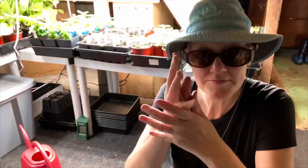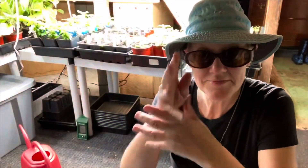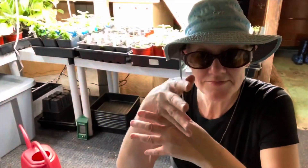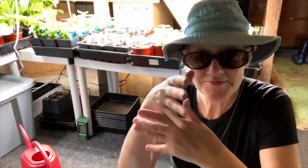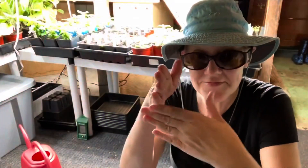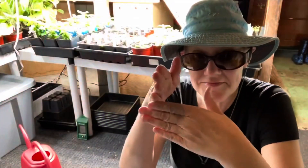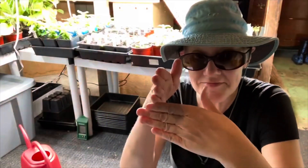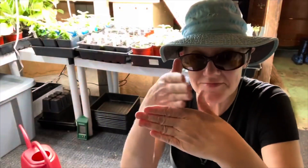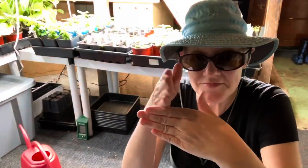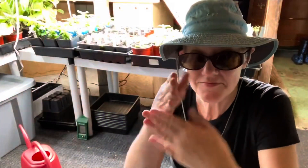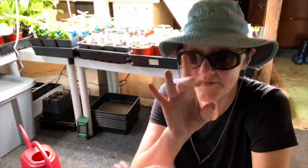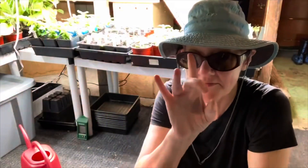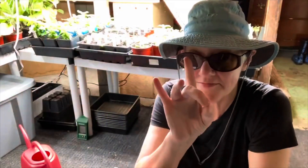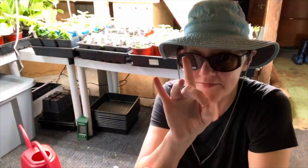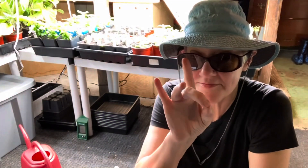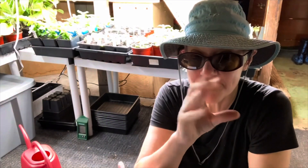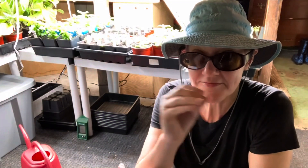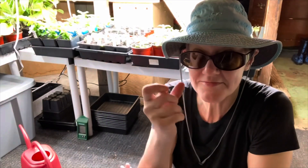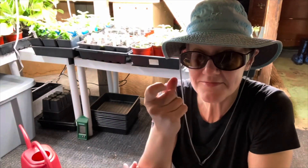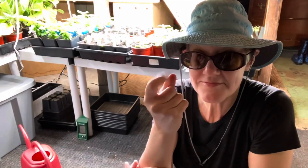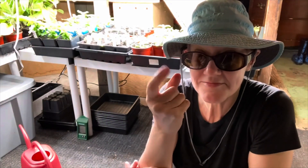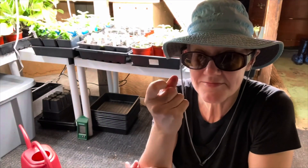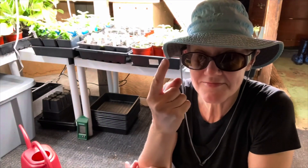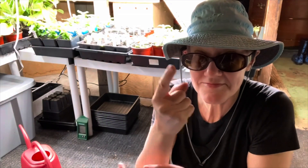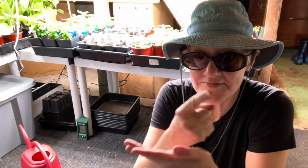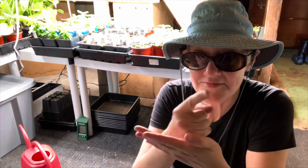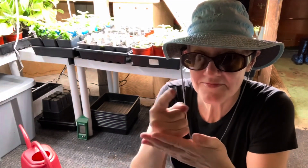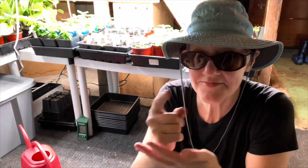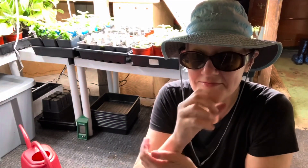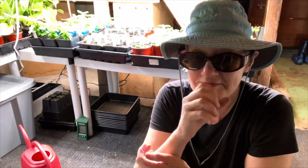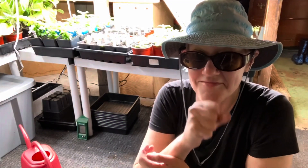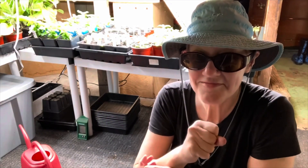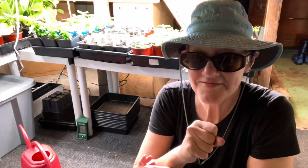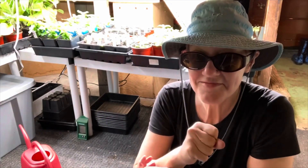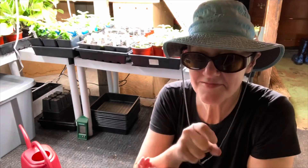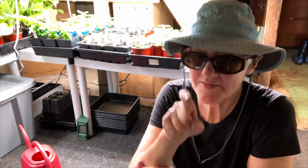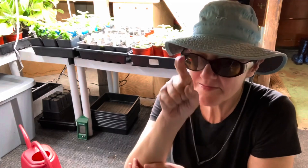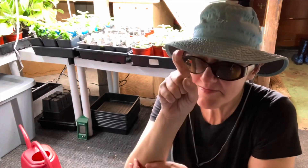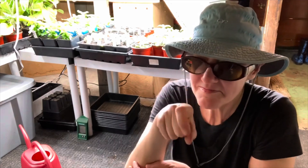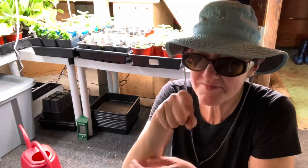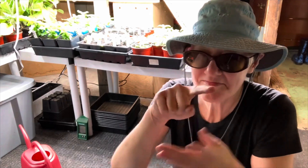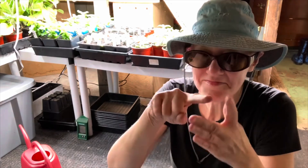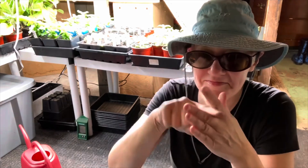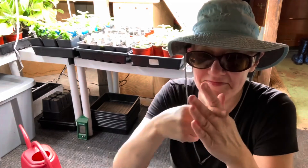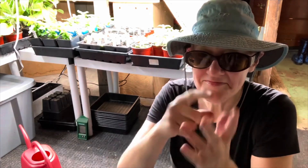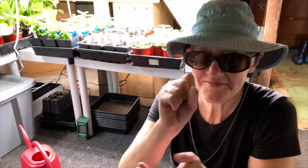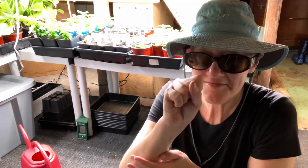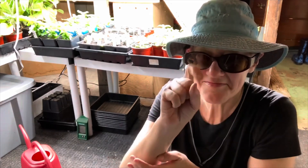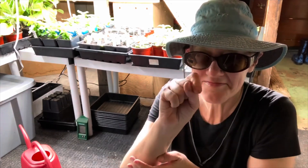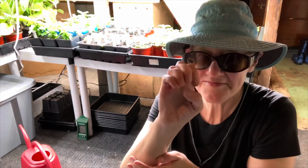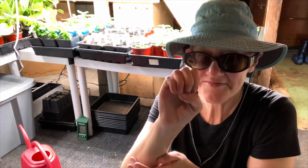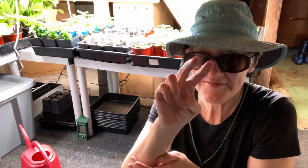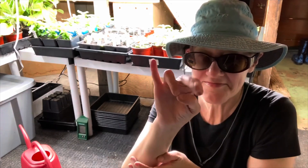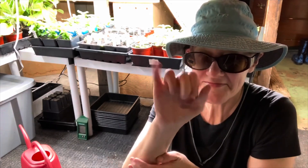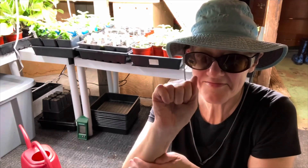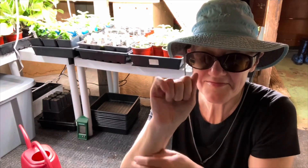So that means these plants are between 8 and 11 weeks old. You have to start your